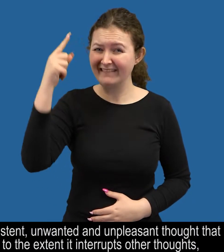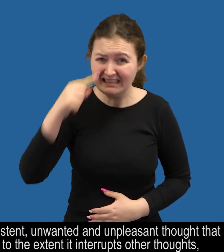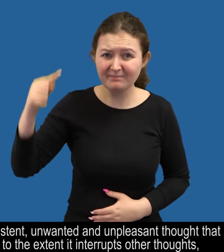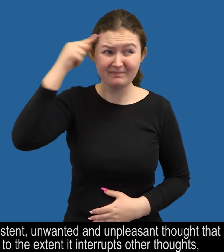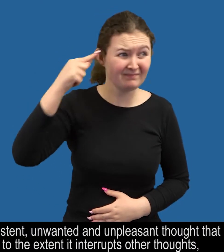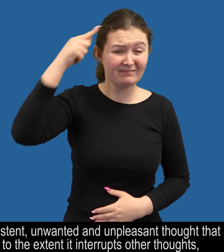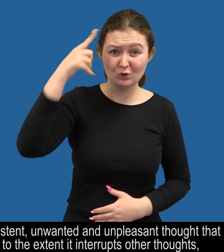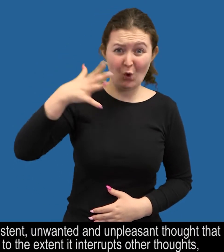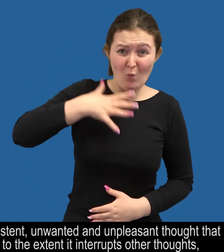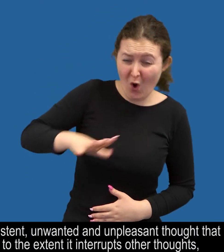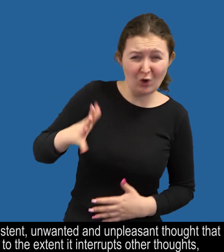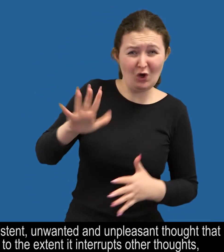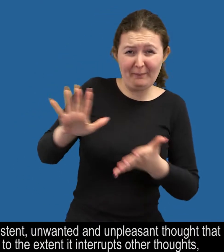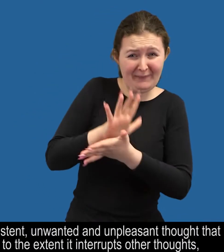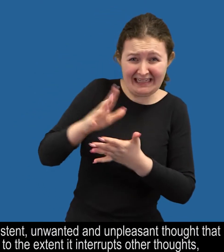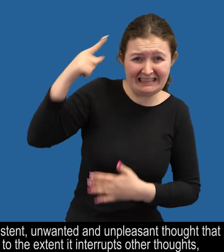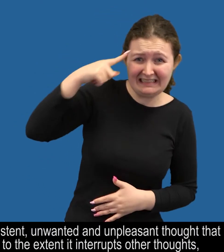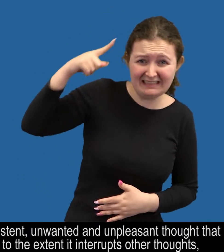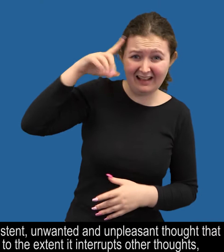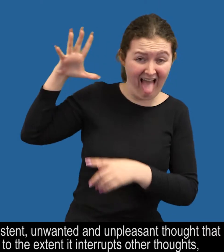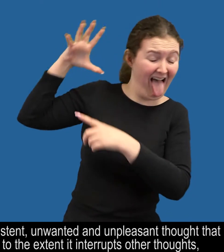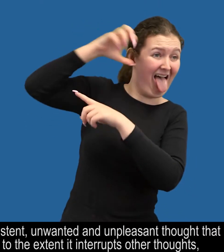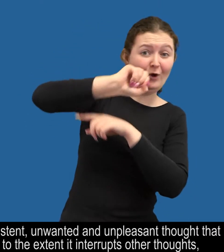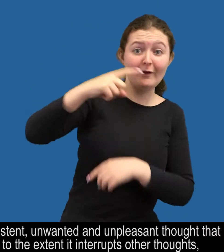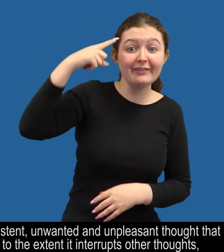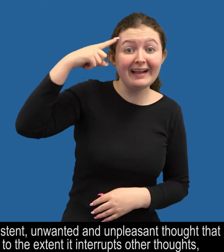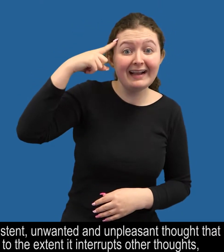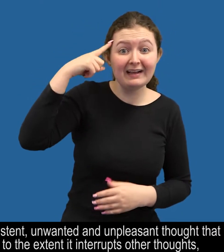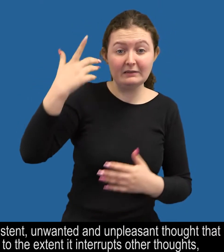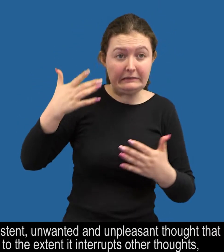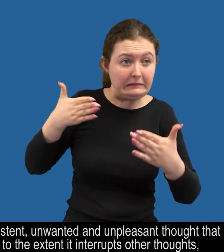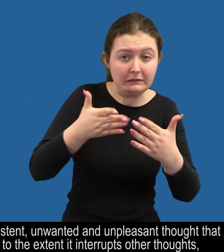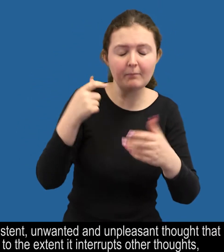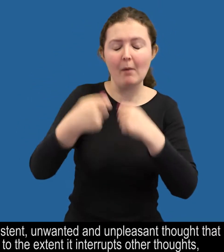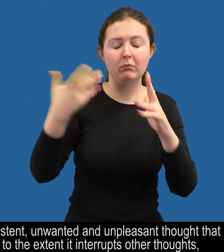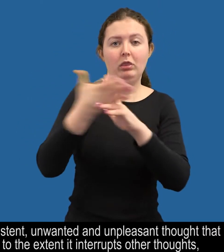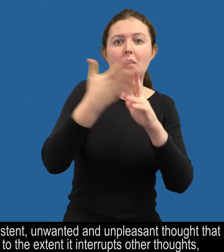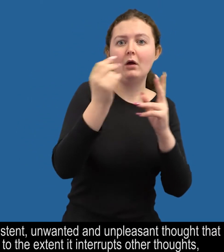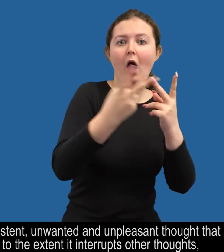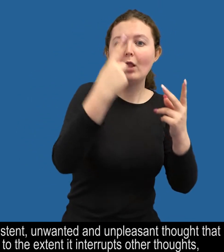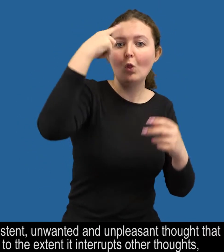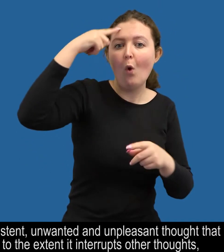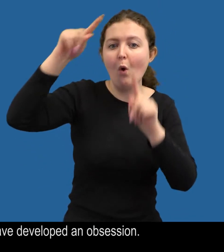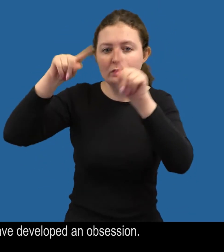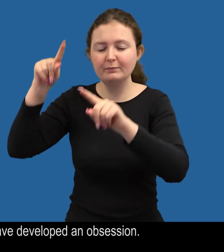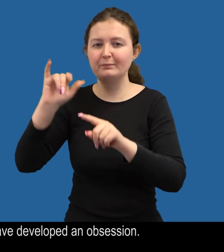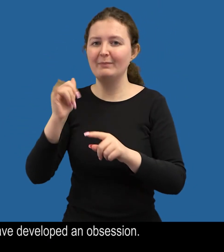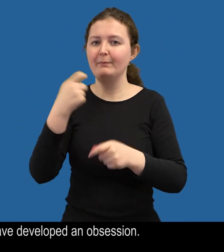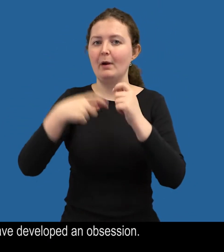However, if you have a persistent, unwanted, and unpleasant thought that dominates your thinking to the extent it interrupts other thoughts,